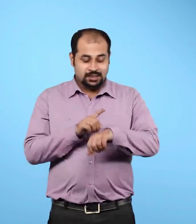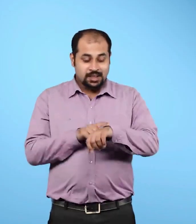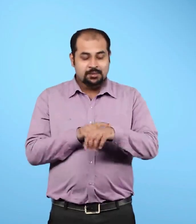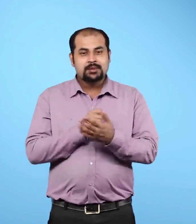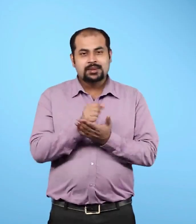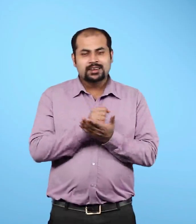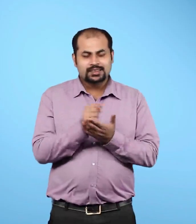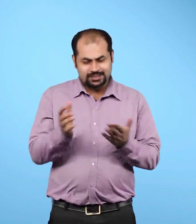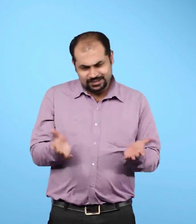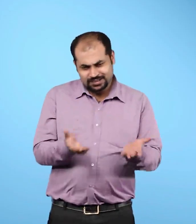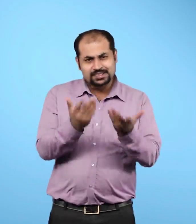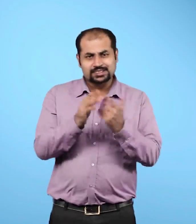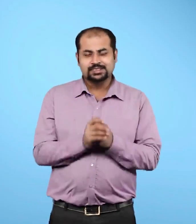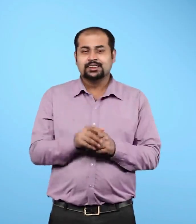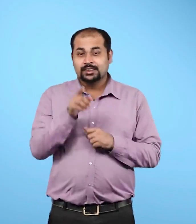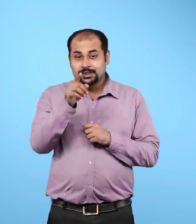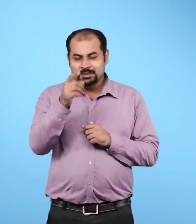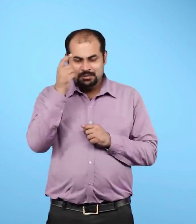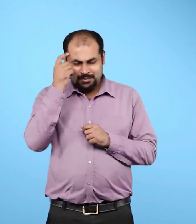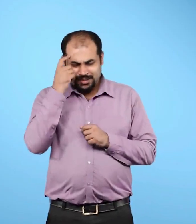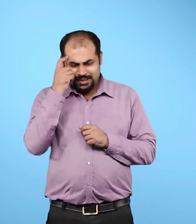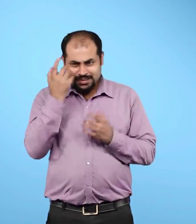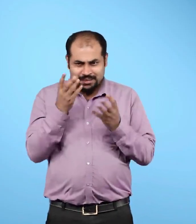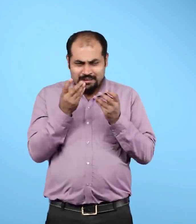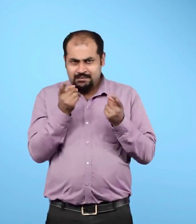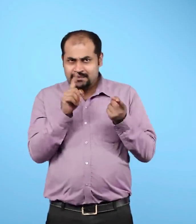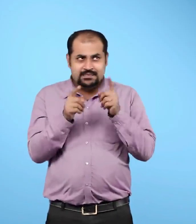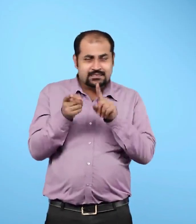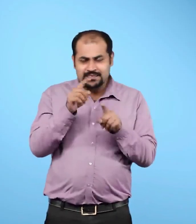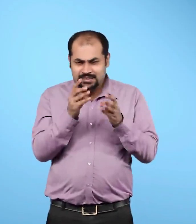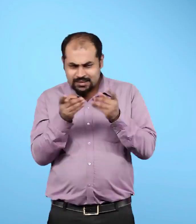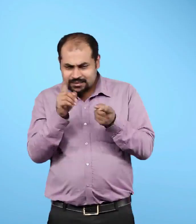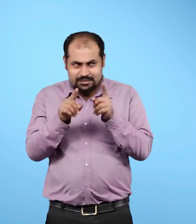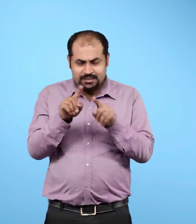Practice time. Also do it in your mind.